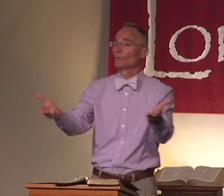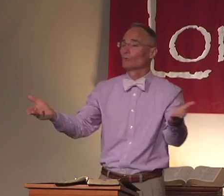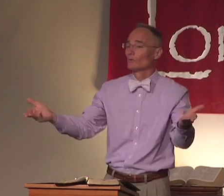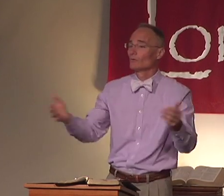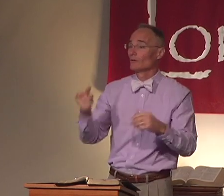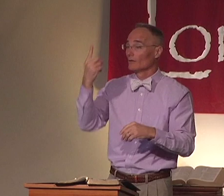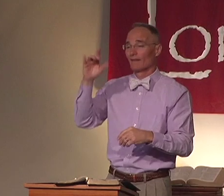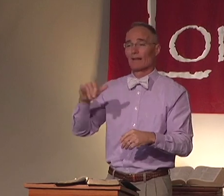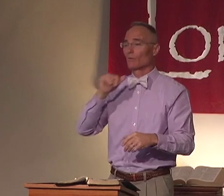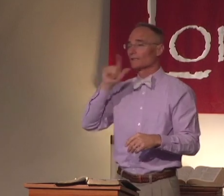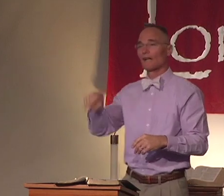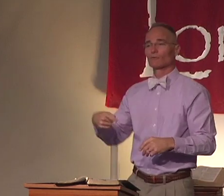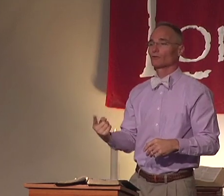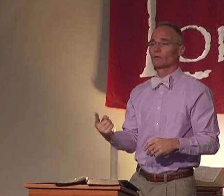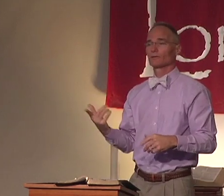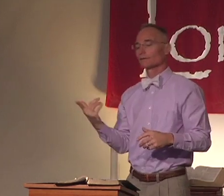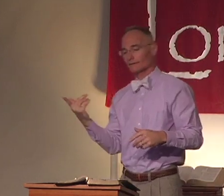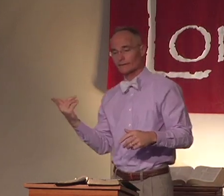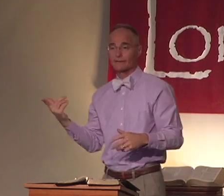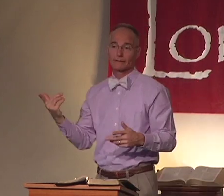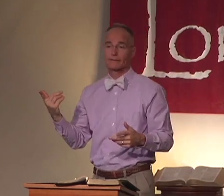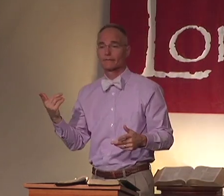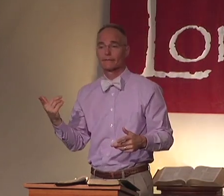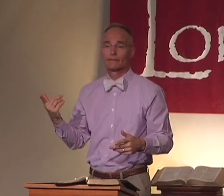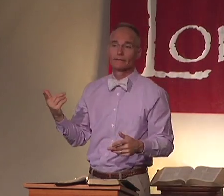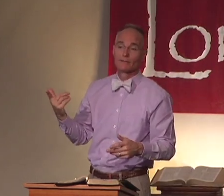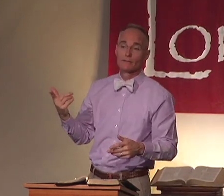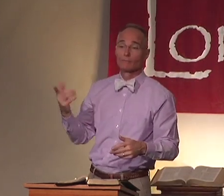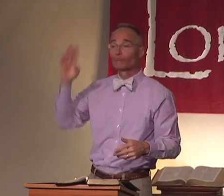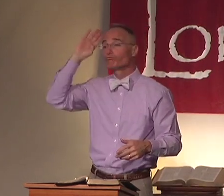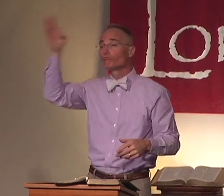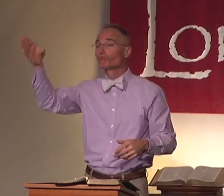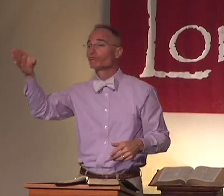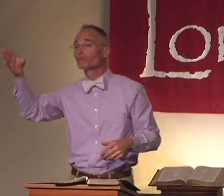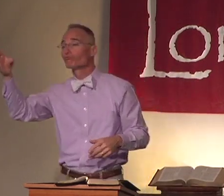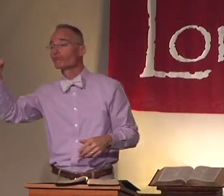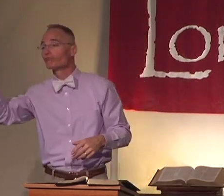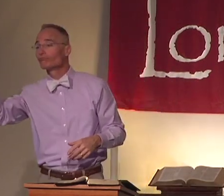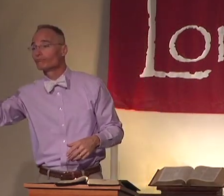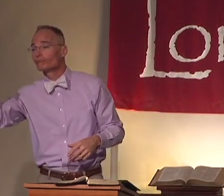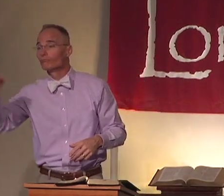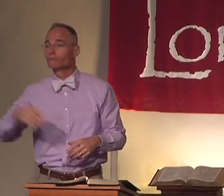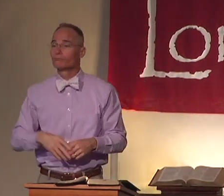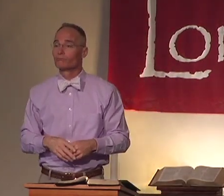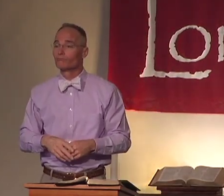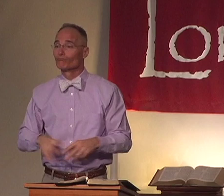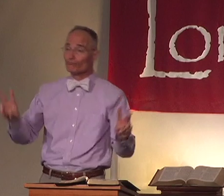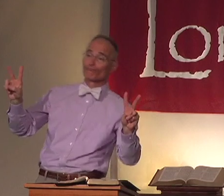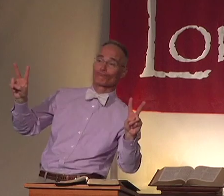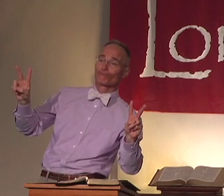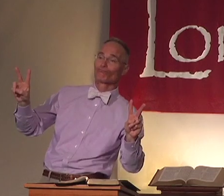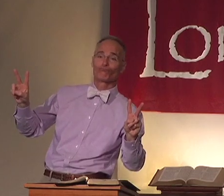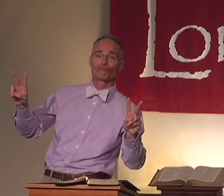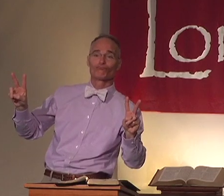Peace to you. That was not just greeting like, hello, peace